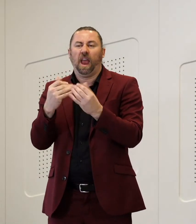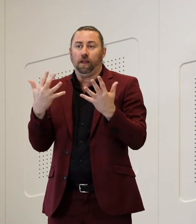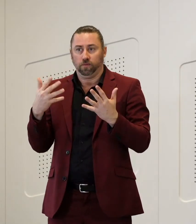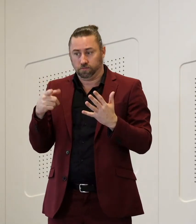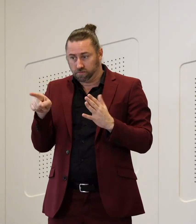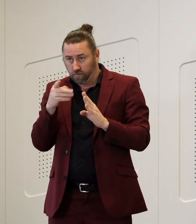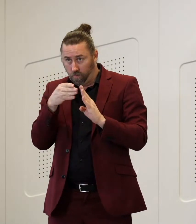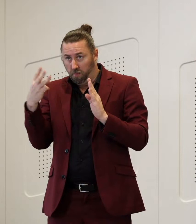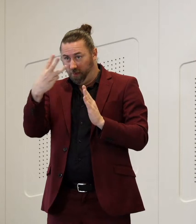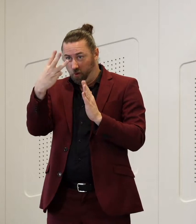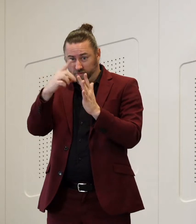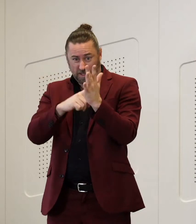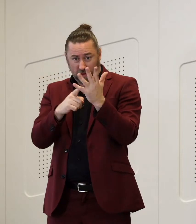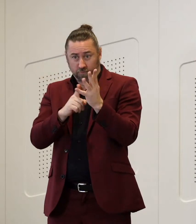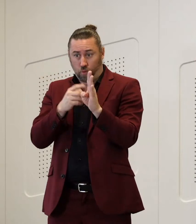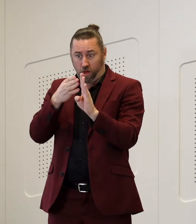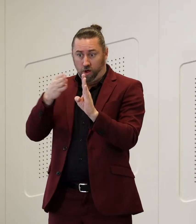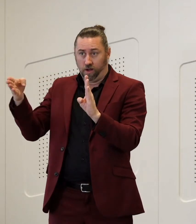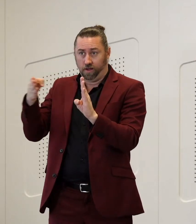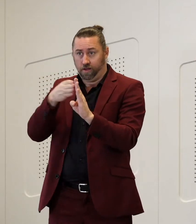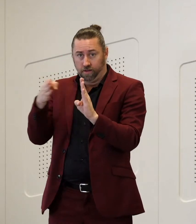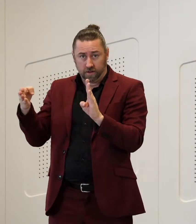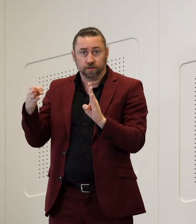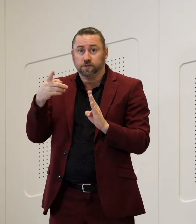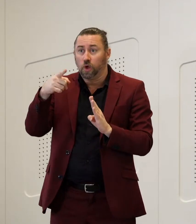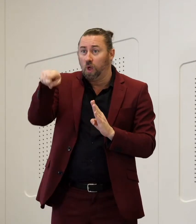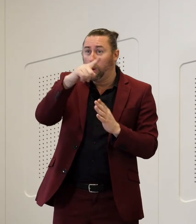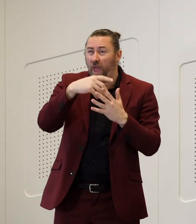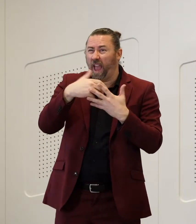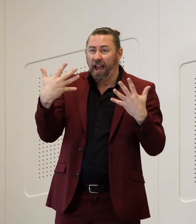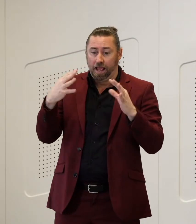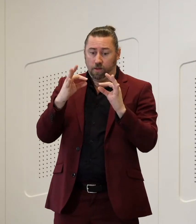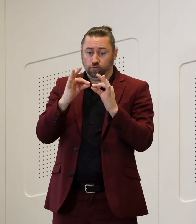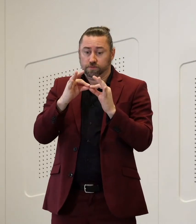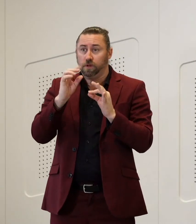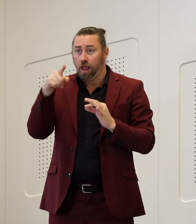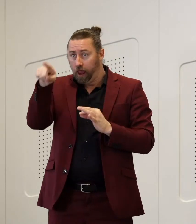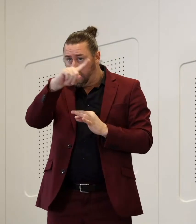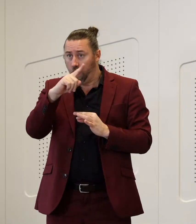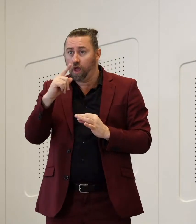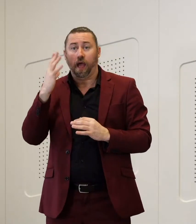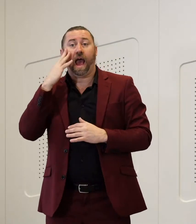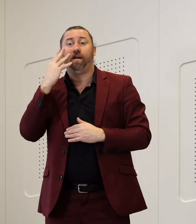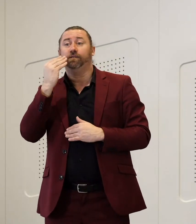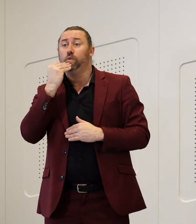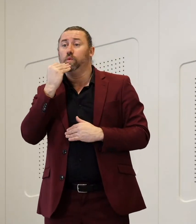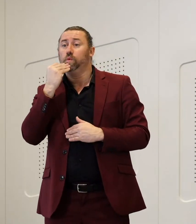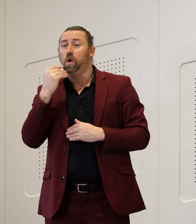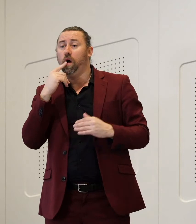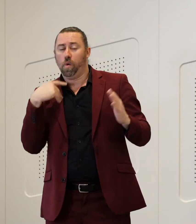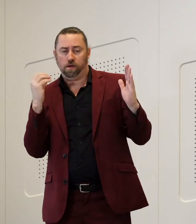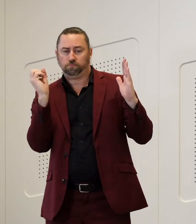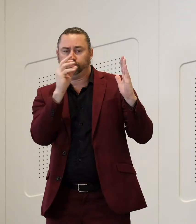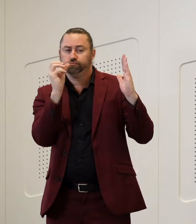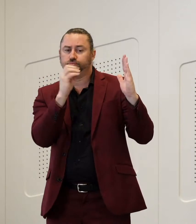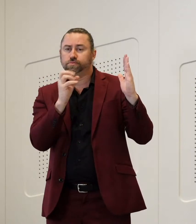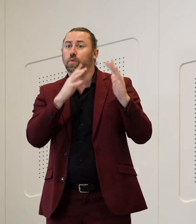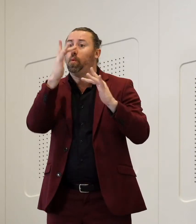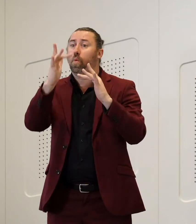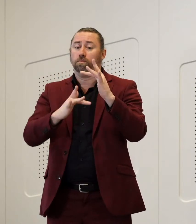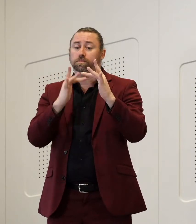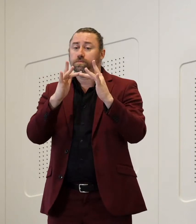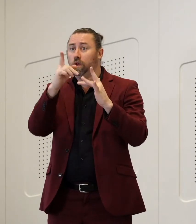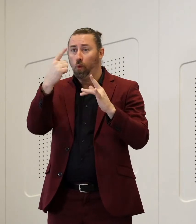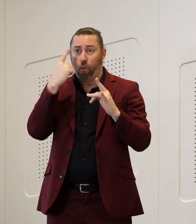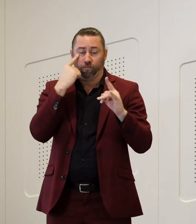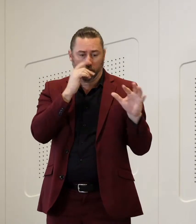venues. So I would ask anyone in Brisbane to check our website this afternoon when we'll put up exposure venues and we'll put